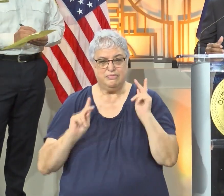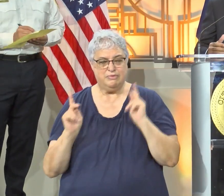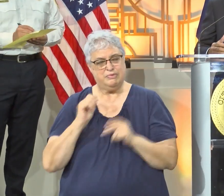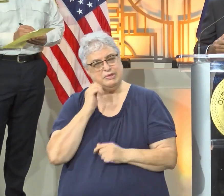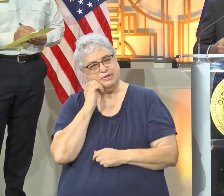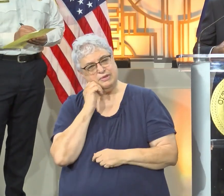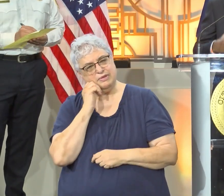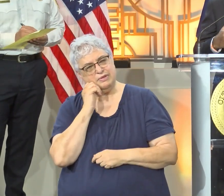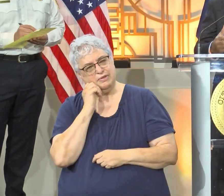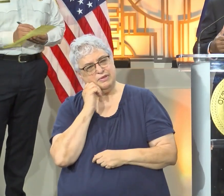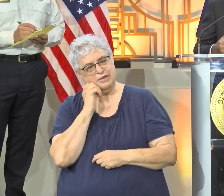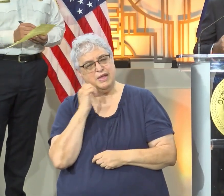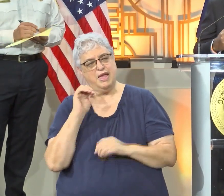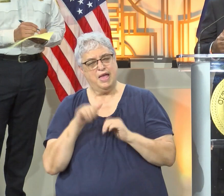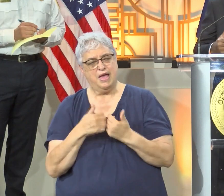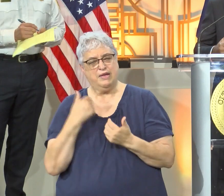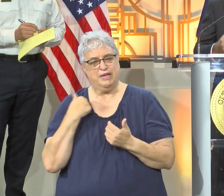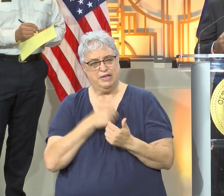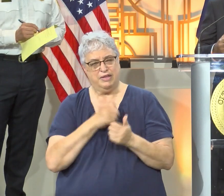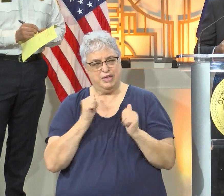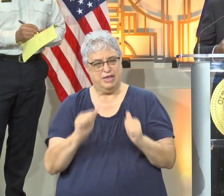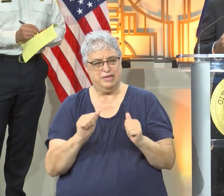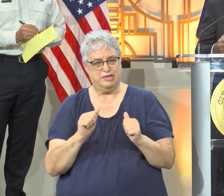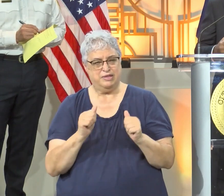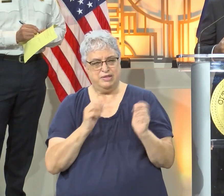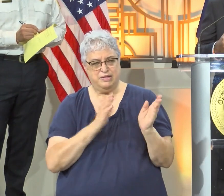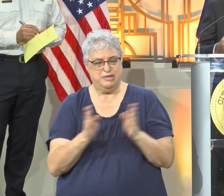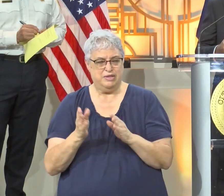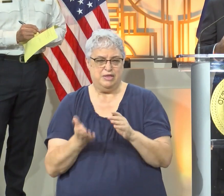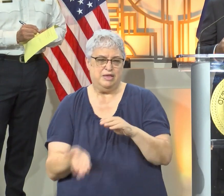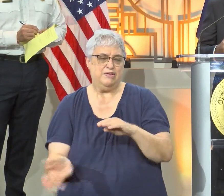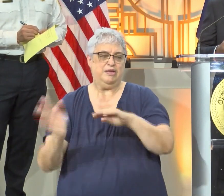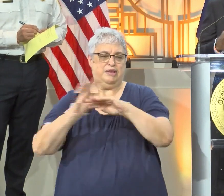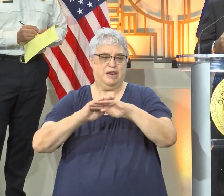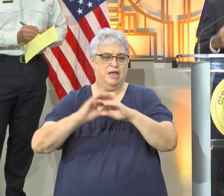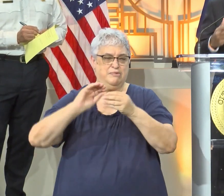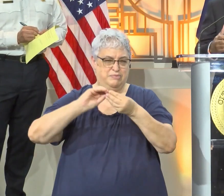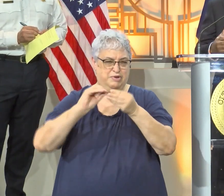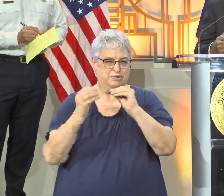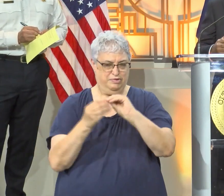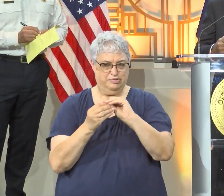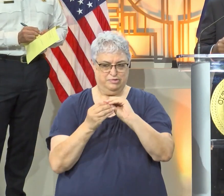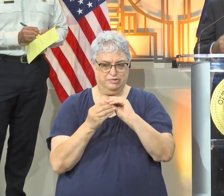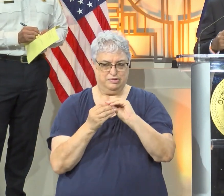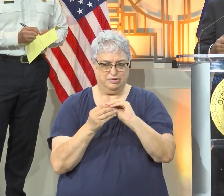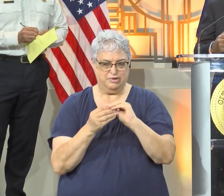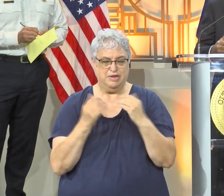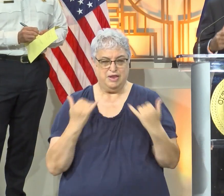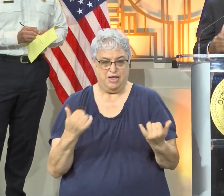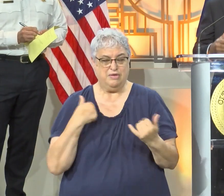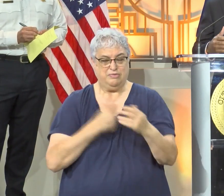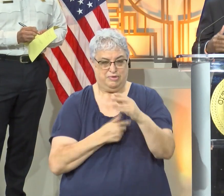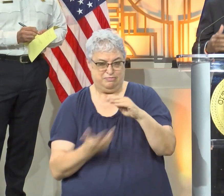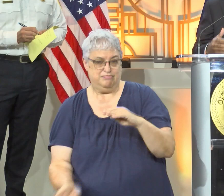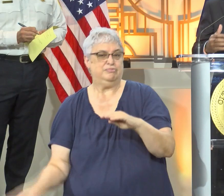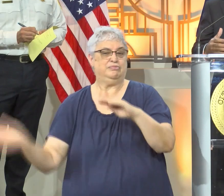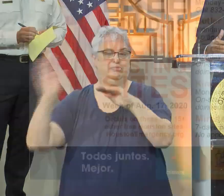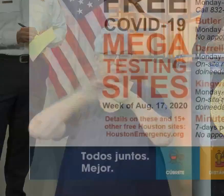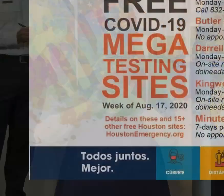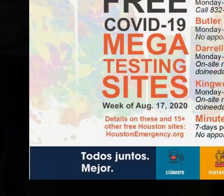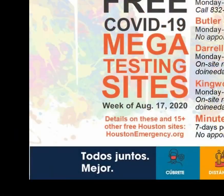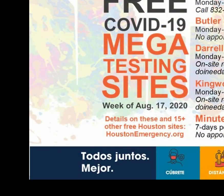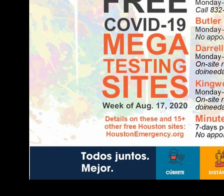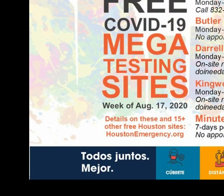was, how are you all? What are the plans to increase capacity? Well, we have